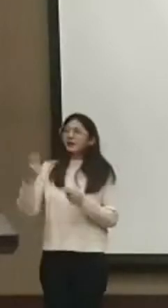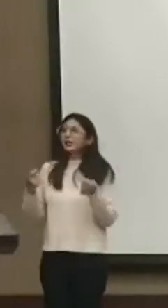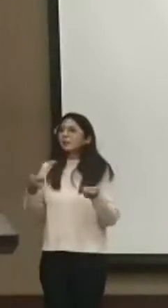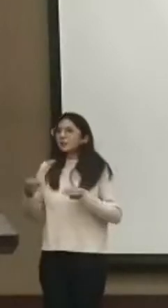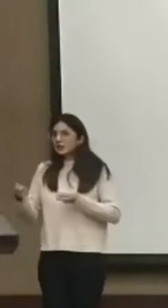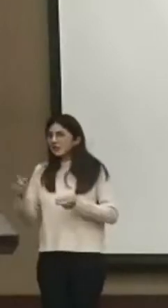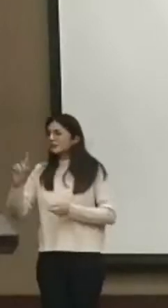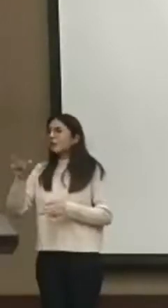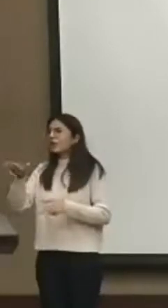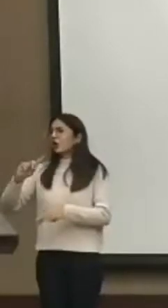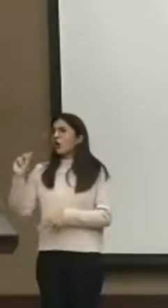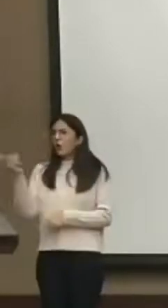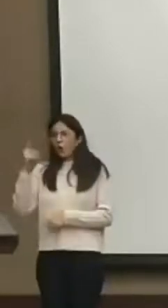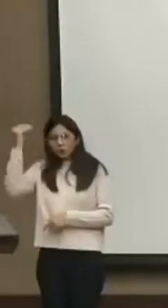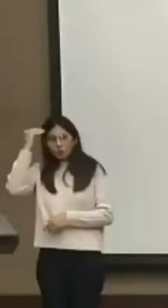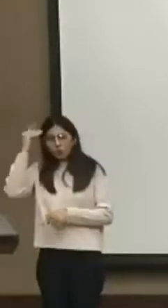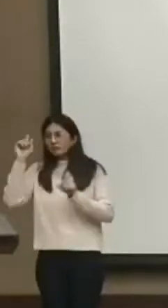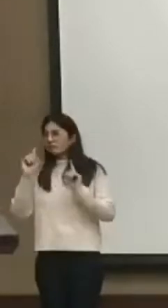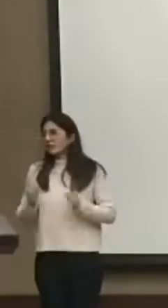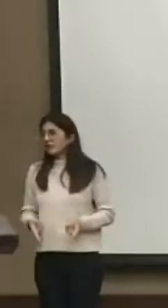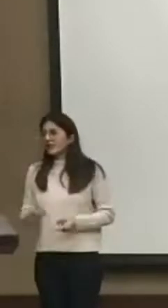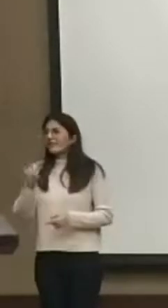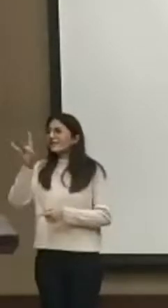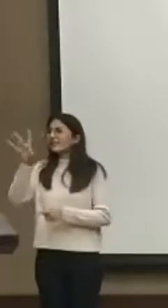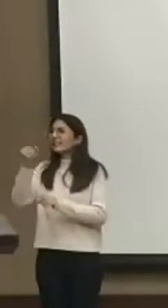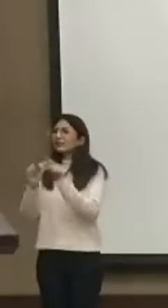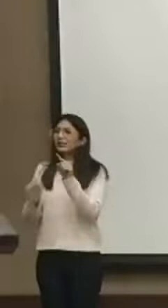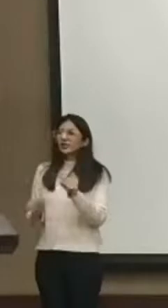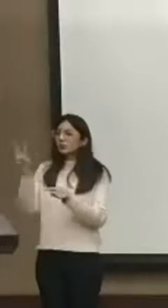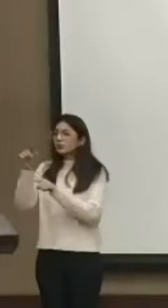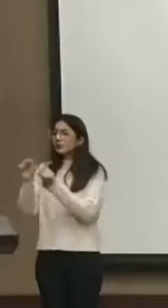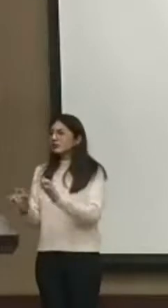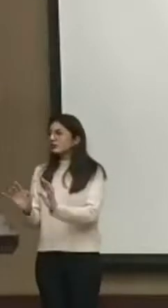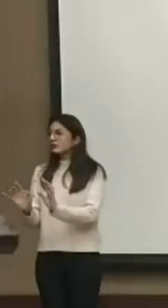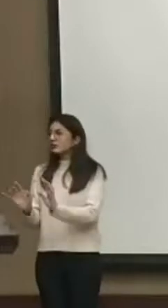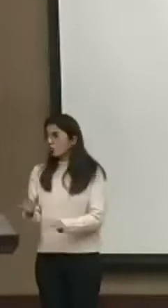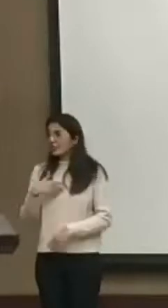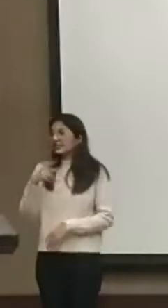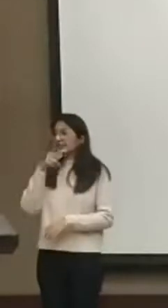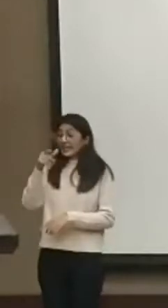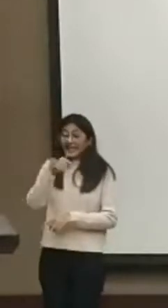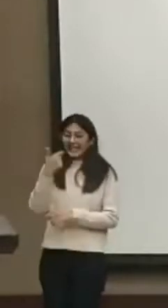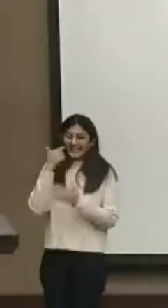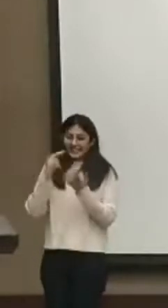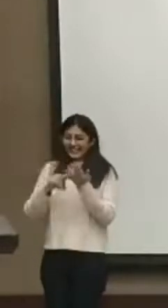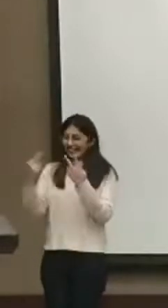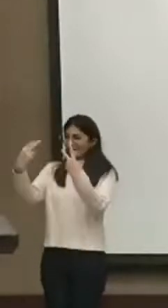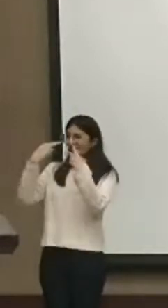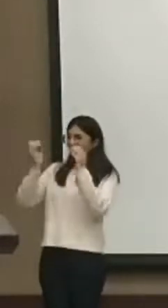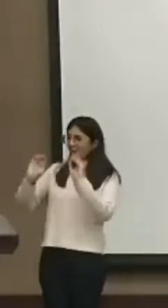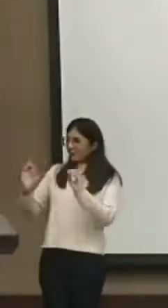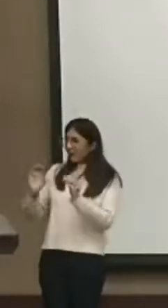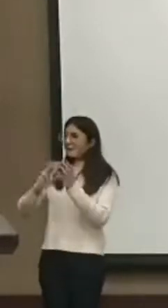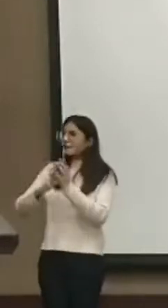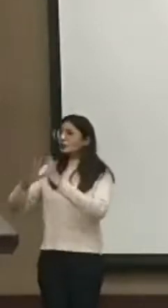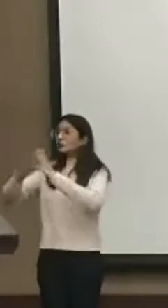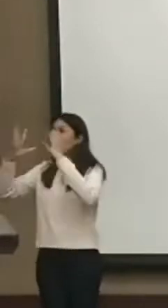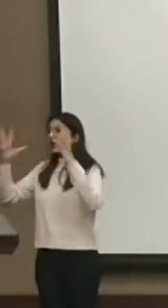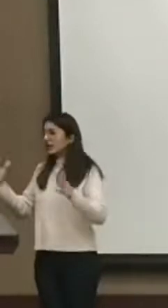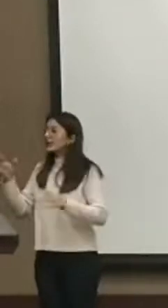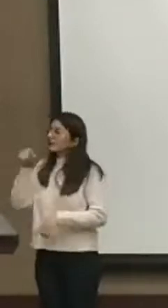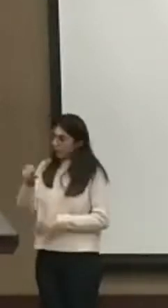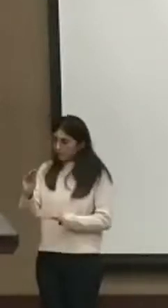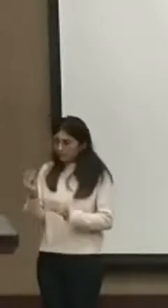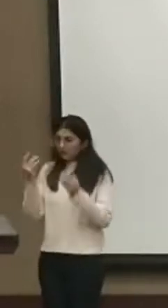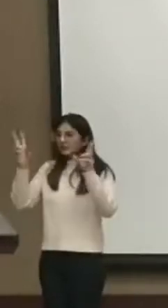business to know about disability, because it's not 15%. And that's the reason I've said it's the invisible majority. It is not the largest minority. I think it